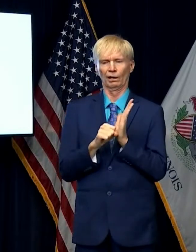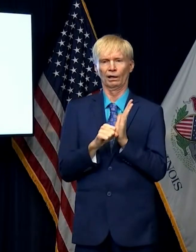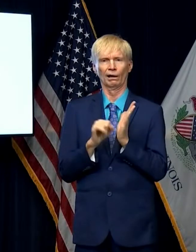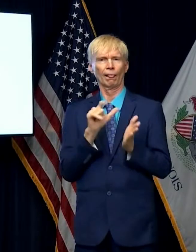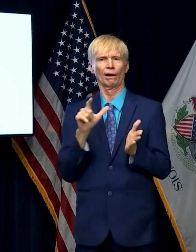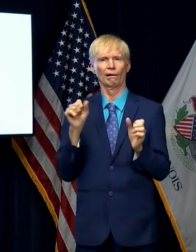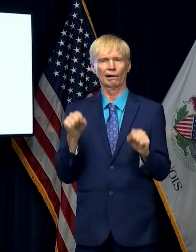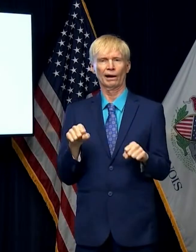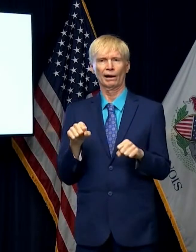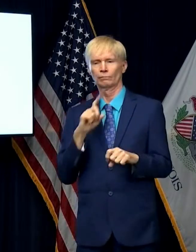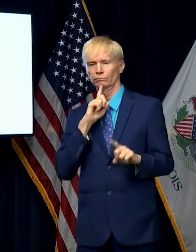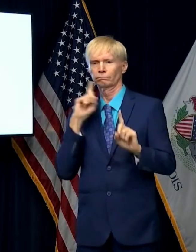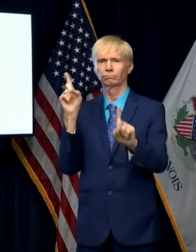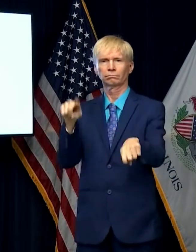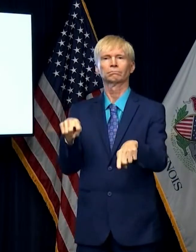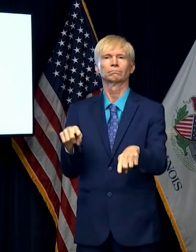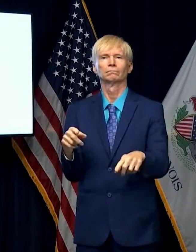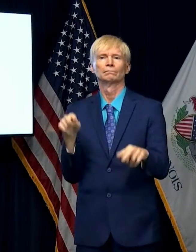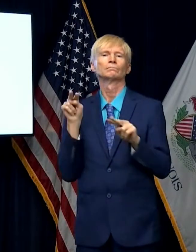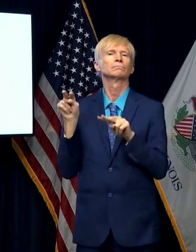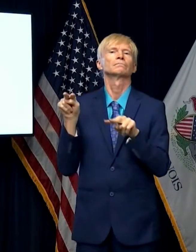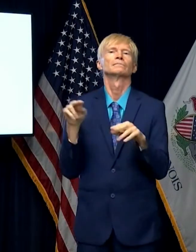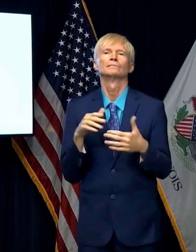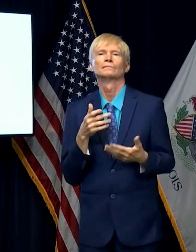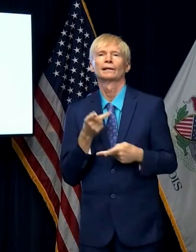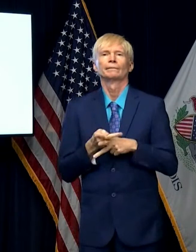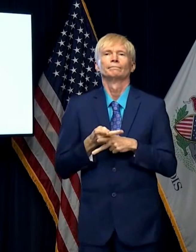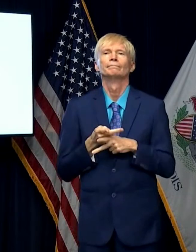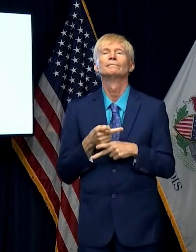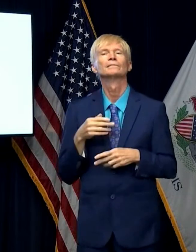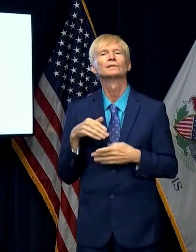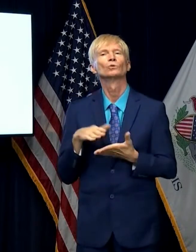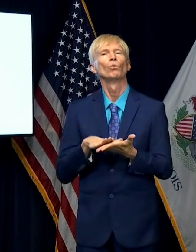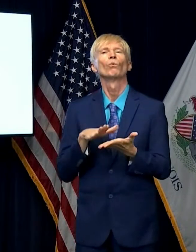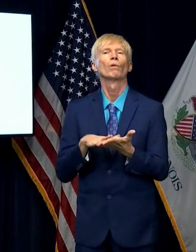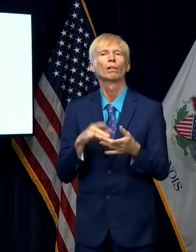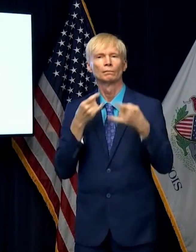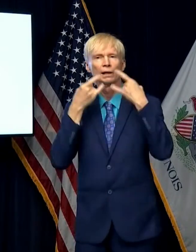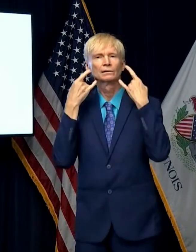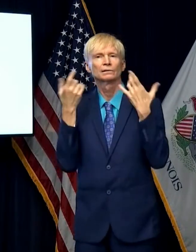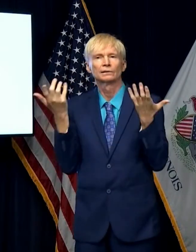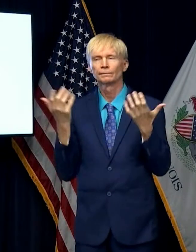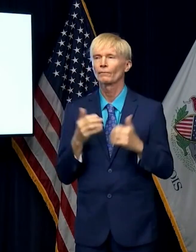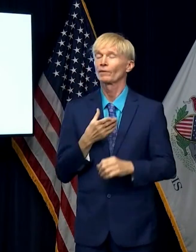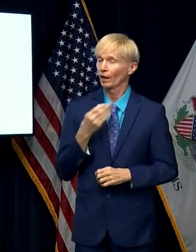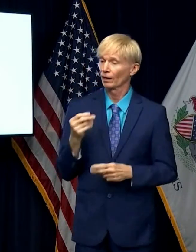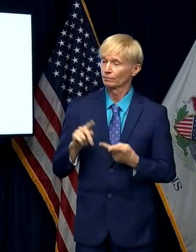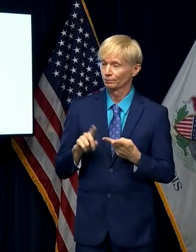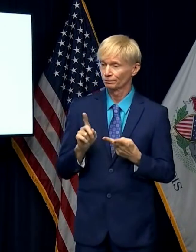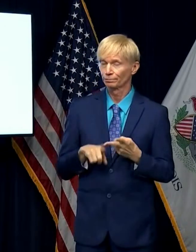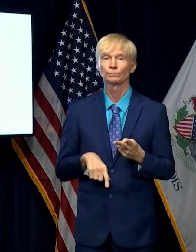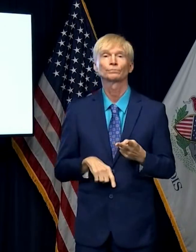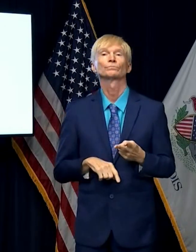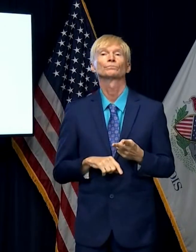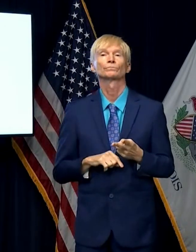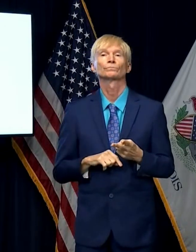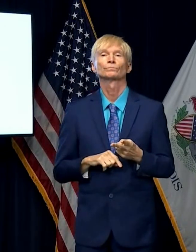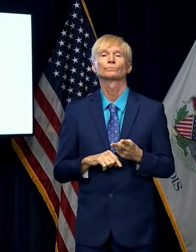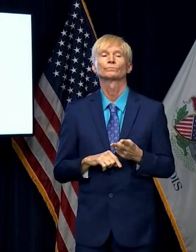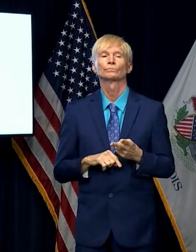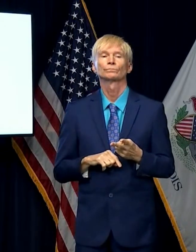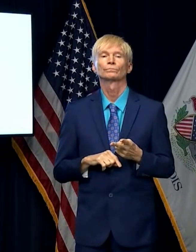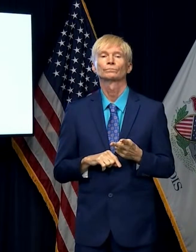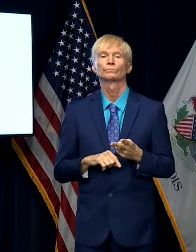this mandate in schools? That's question number one. Question number two is, could this potentially be a first